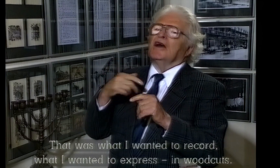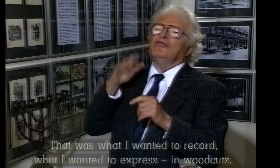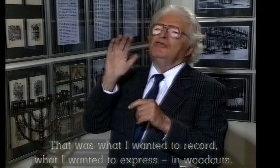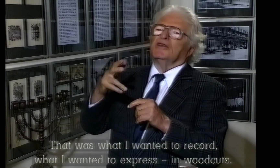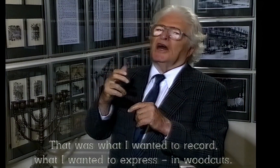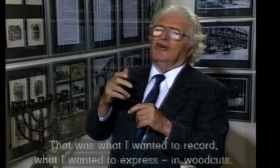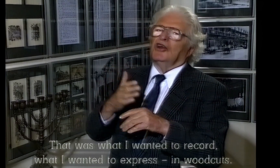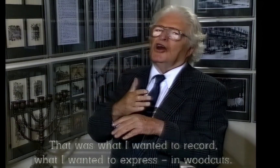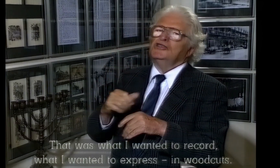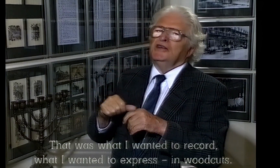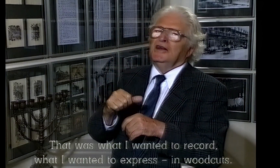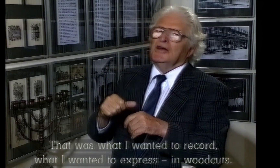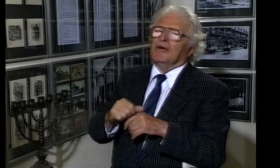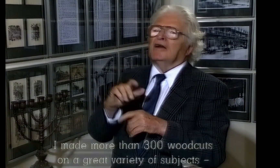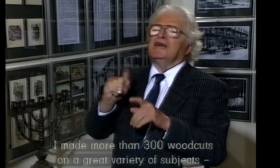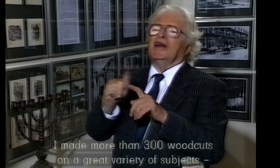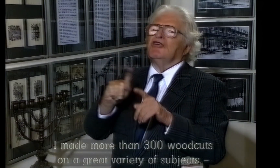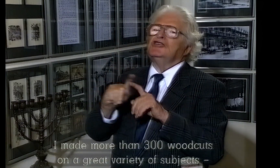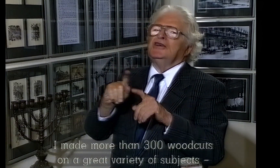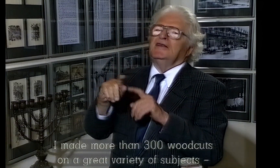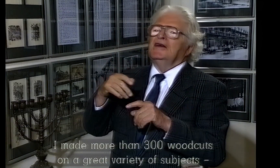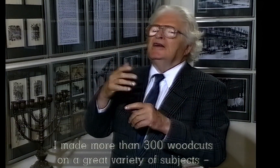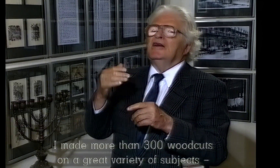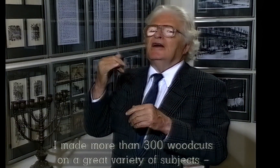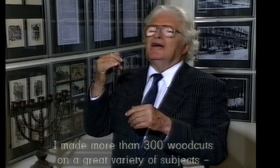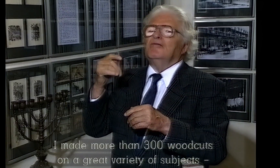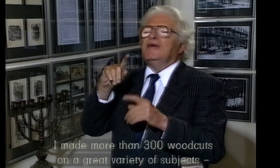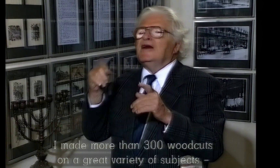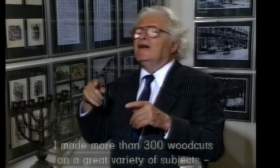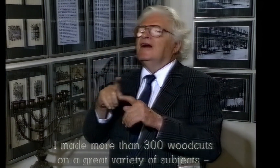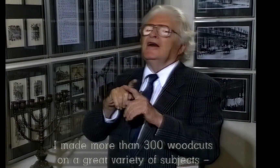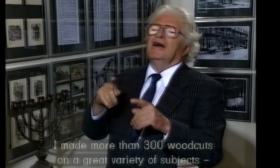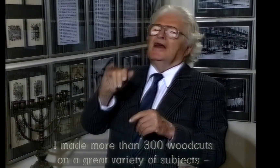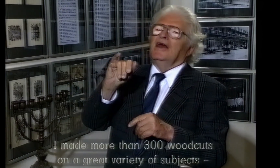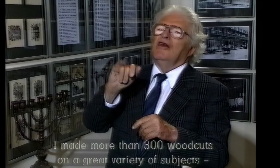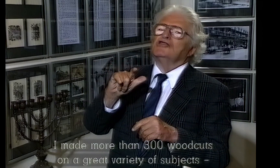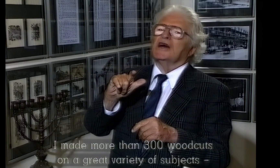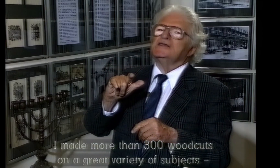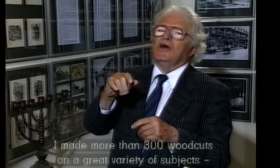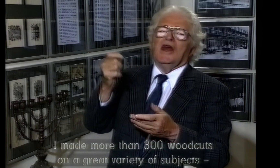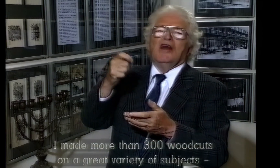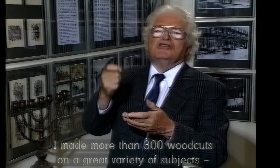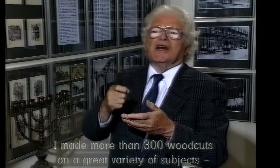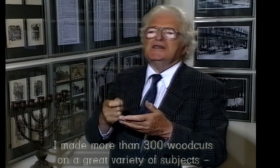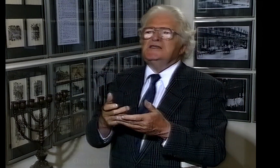in woodcuts. I made more than 300 woodcuts of a great variety of subjects, illustrations. The rickshaws in particular